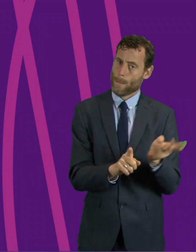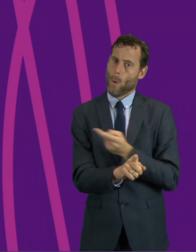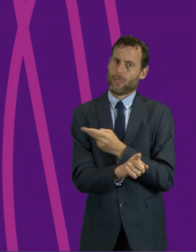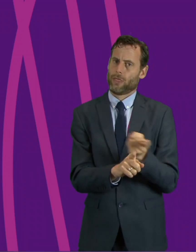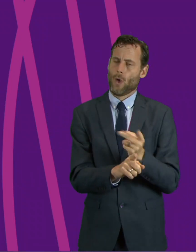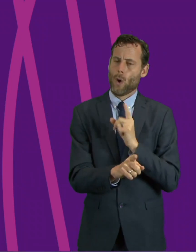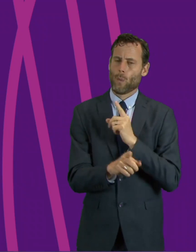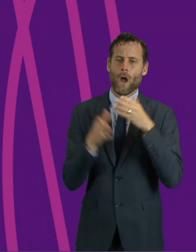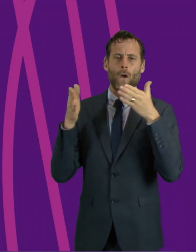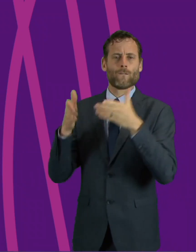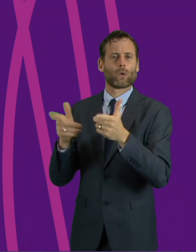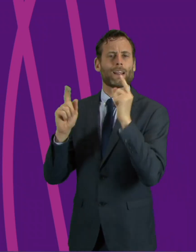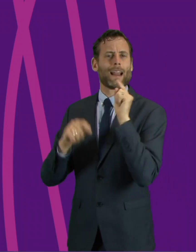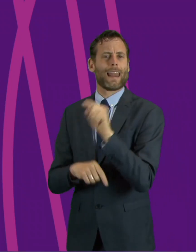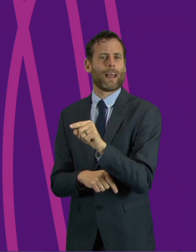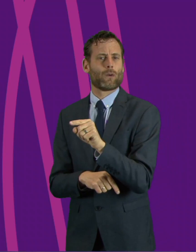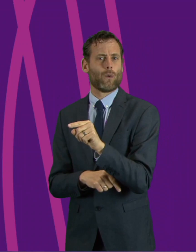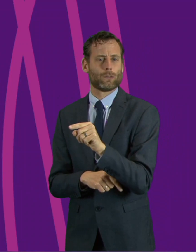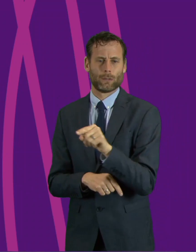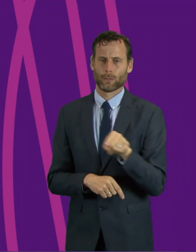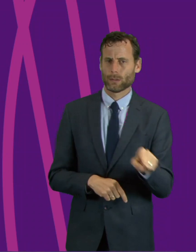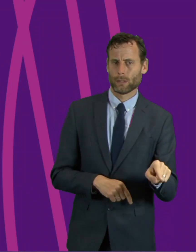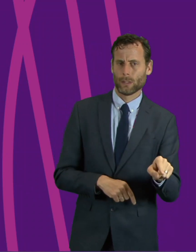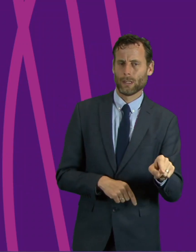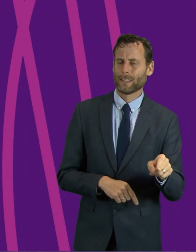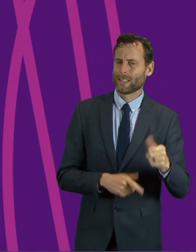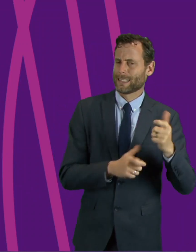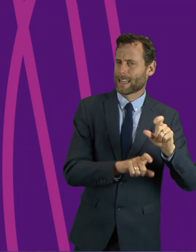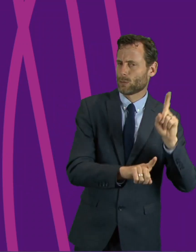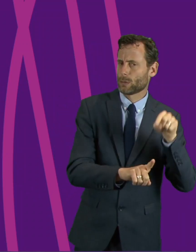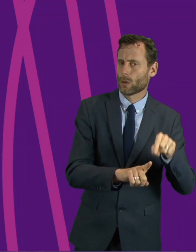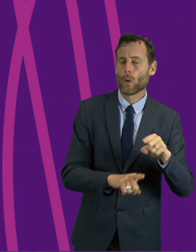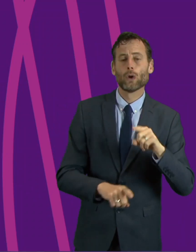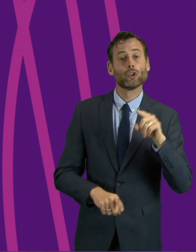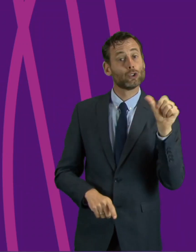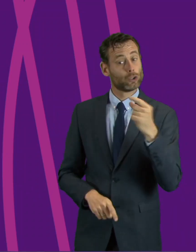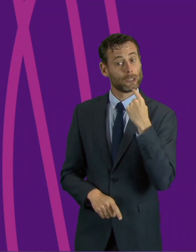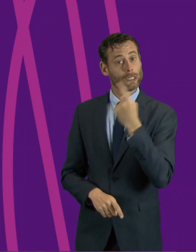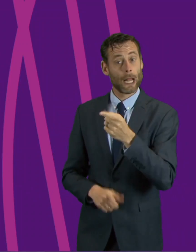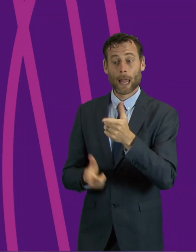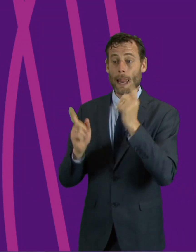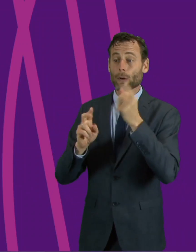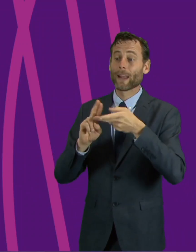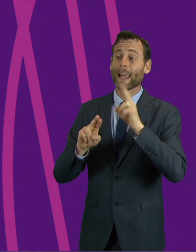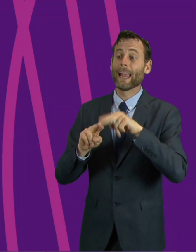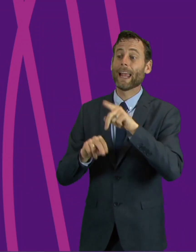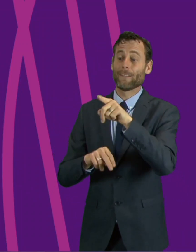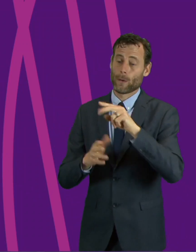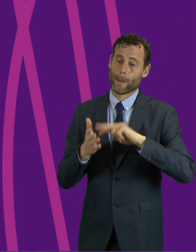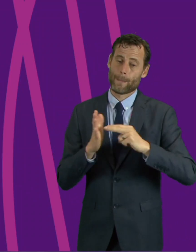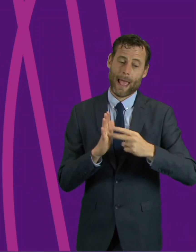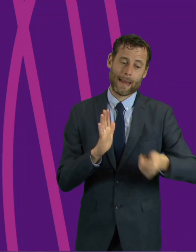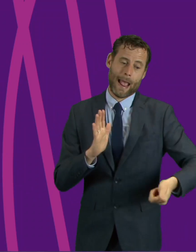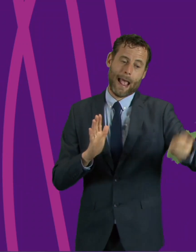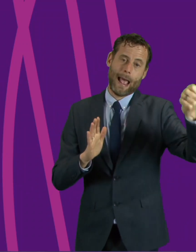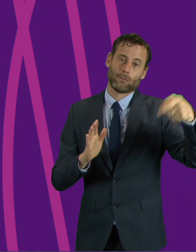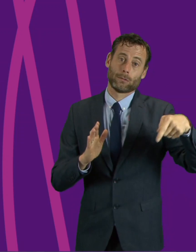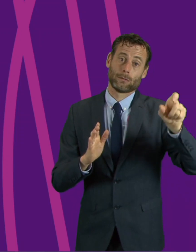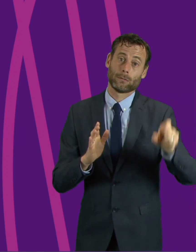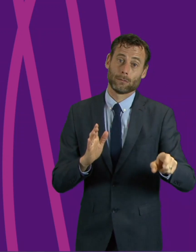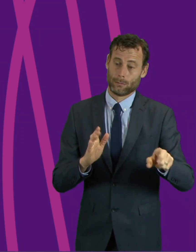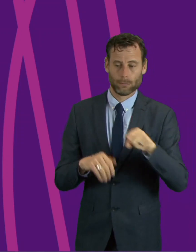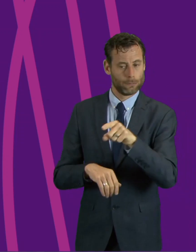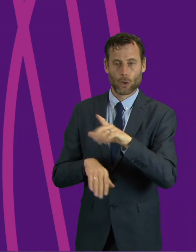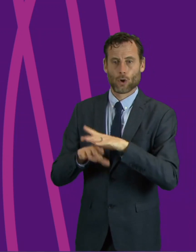receipt of a loan seeking to evict a tenant for arrears once the emergency legislation with its existing protections expires?